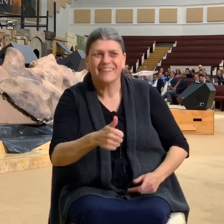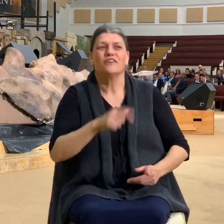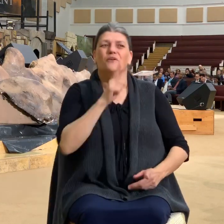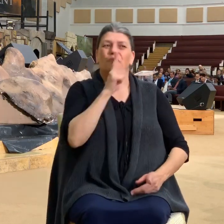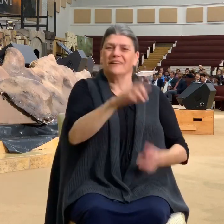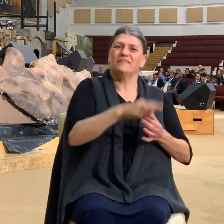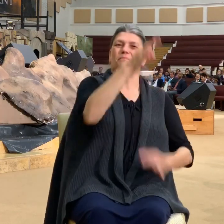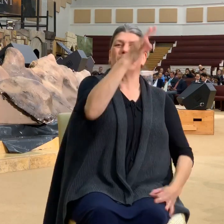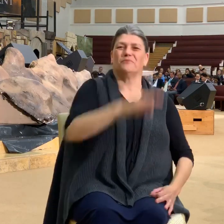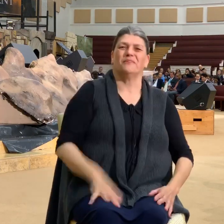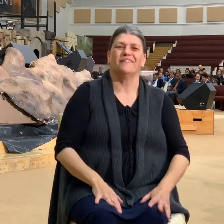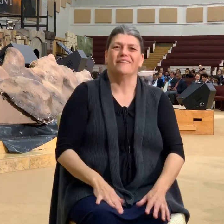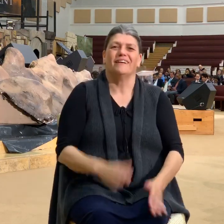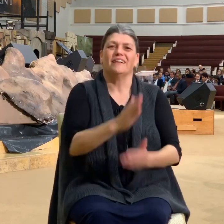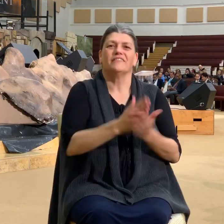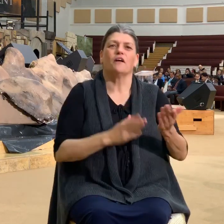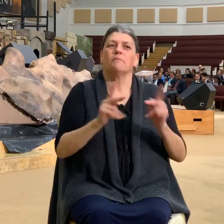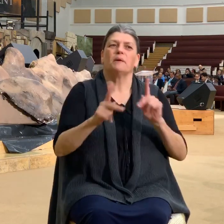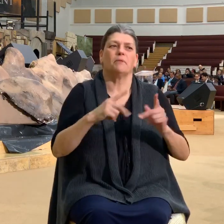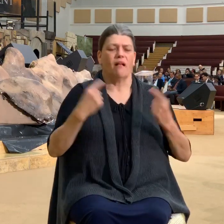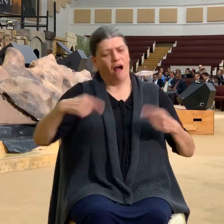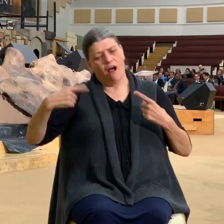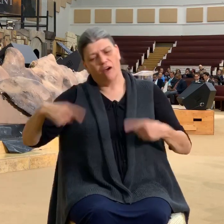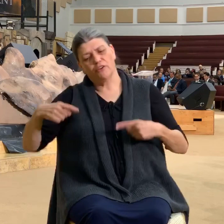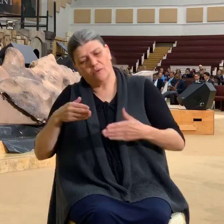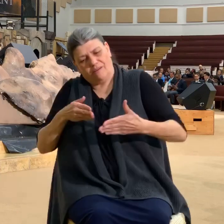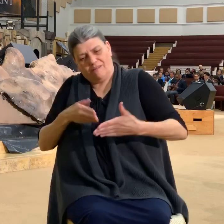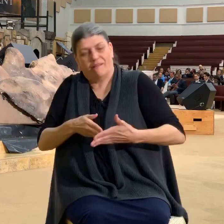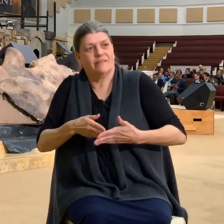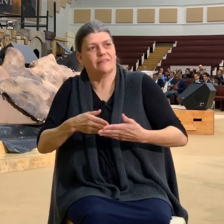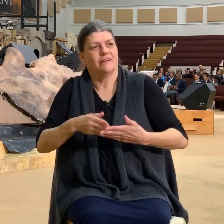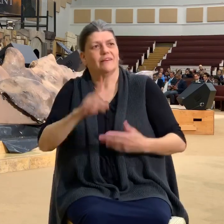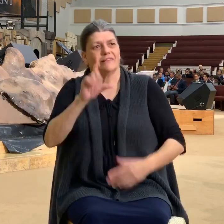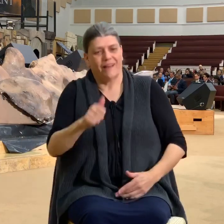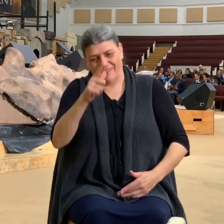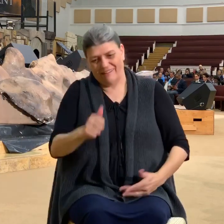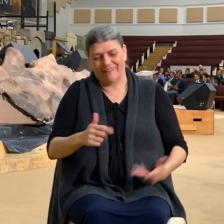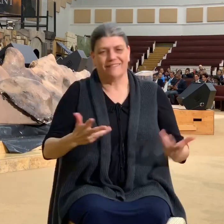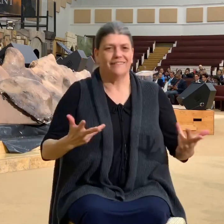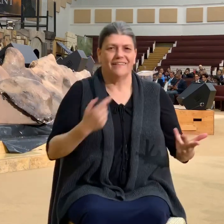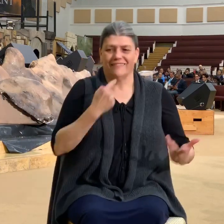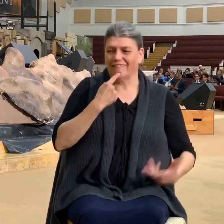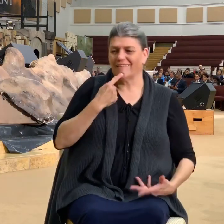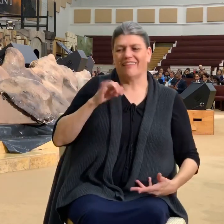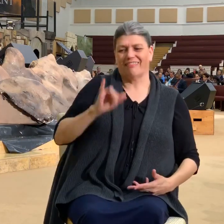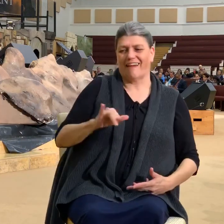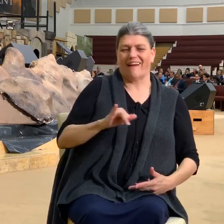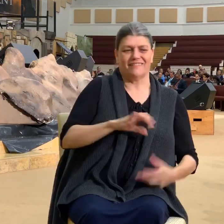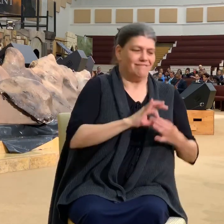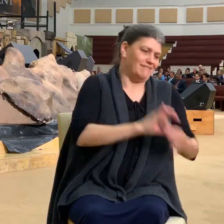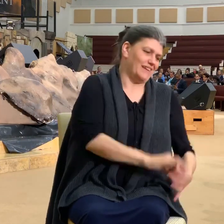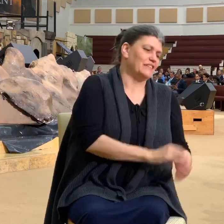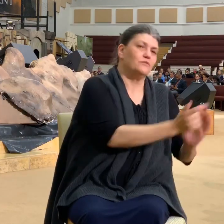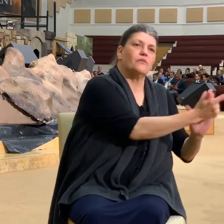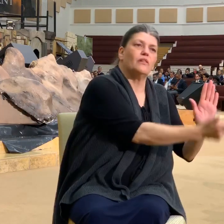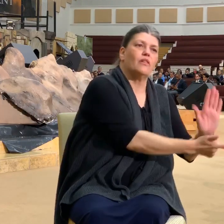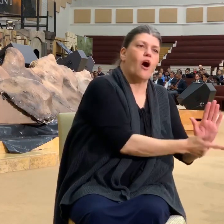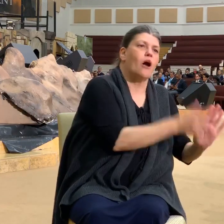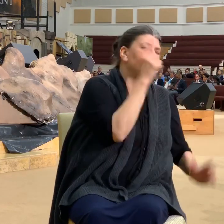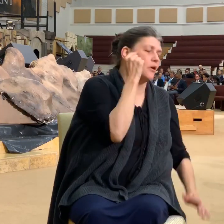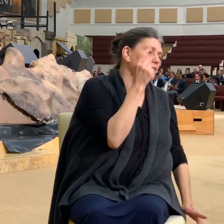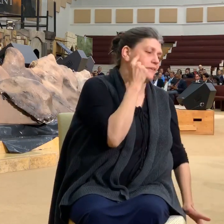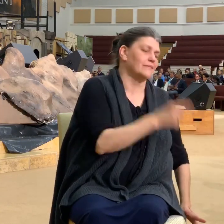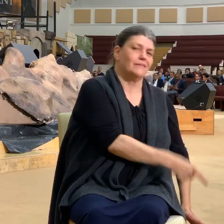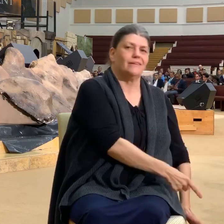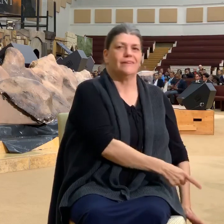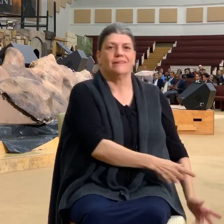Some people argue against tithing because they say tithing was under the law. But I want to